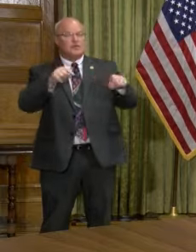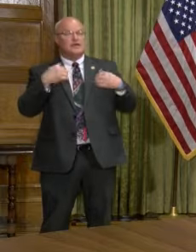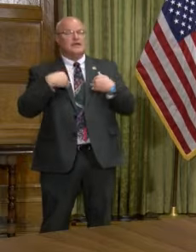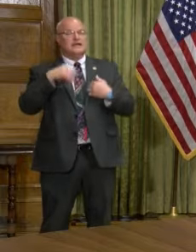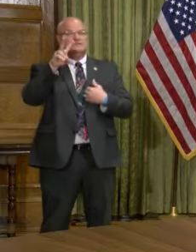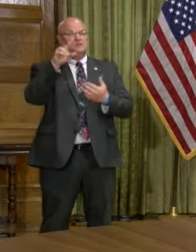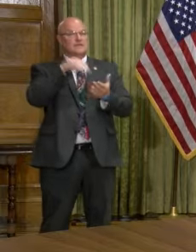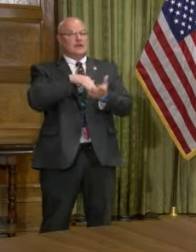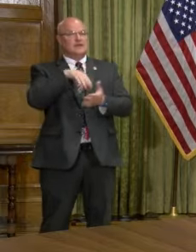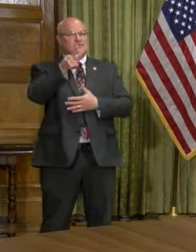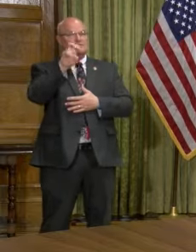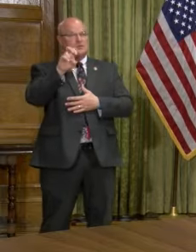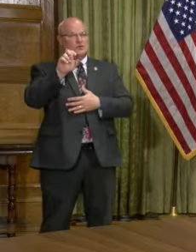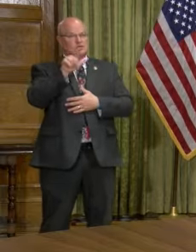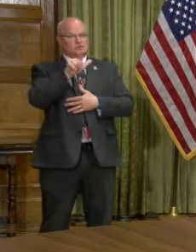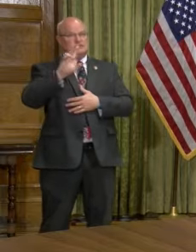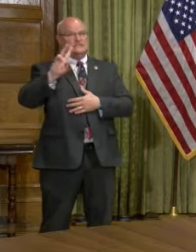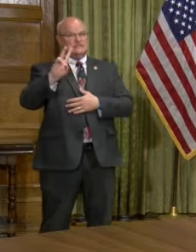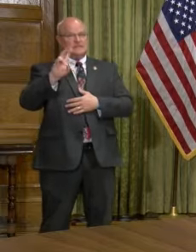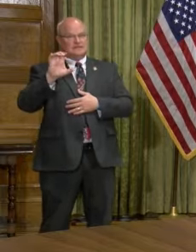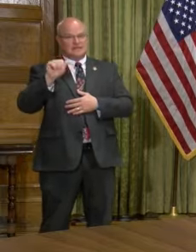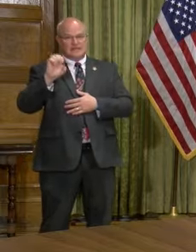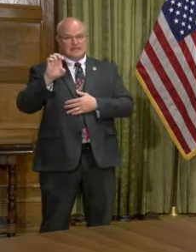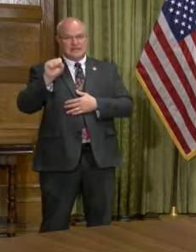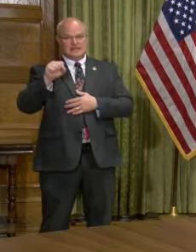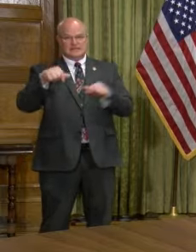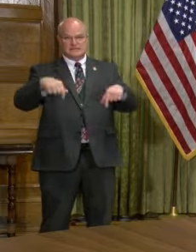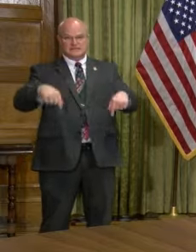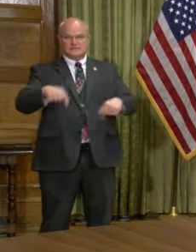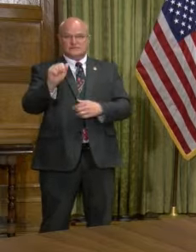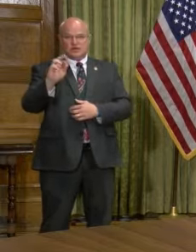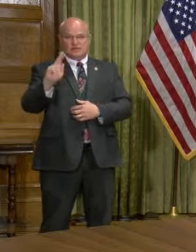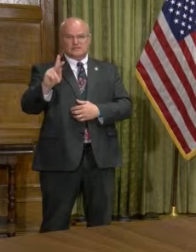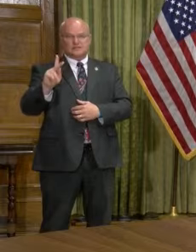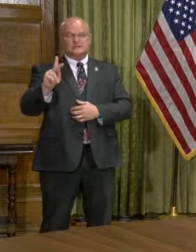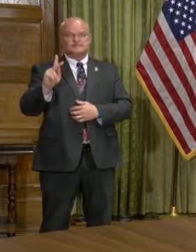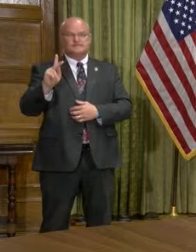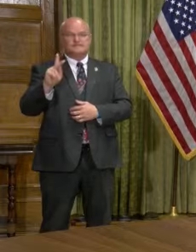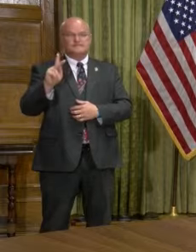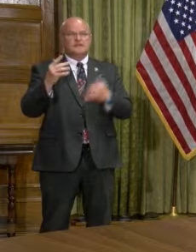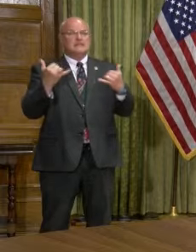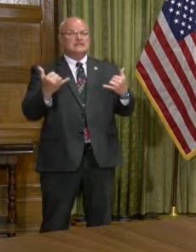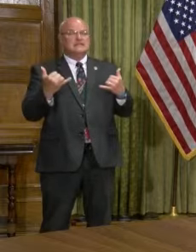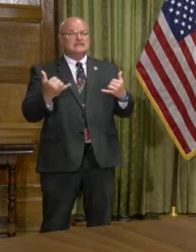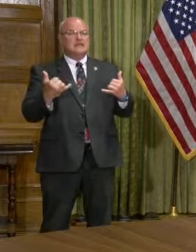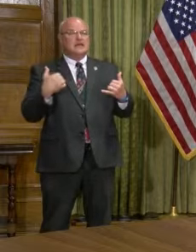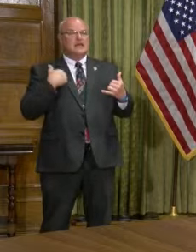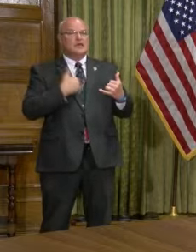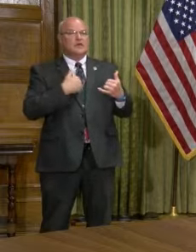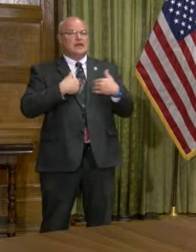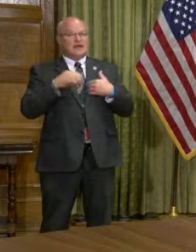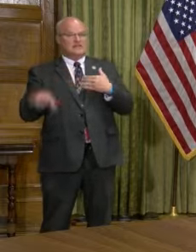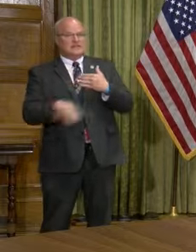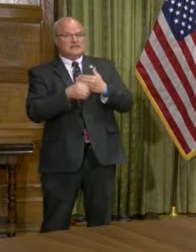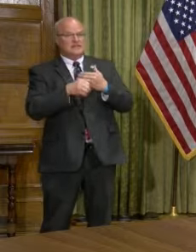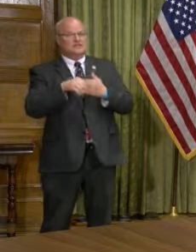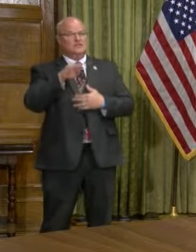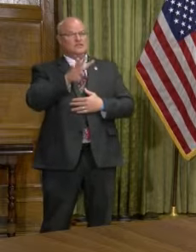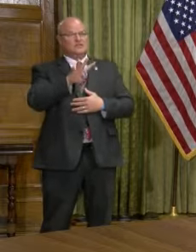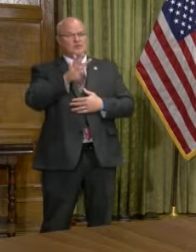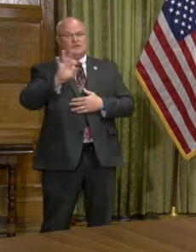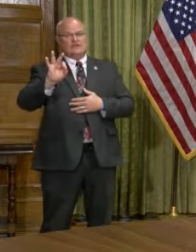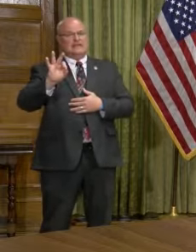had 2,227 cases in Arkansas. Today we have an additional